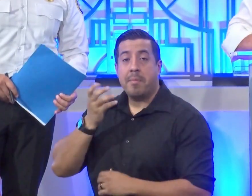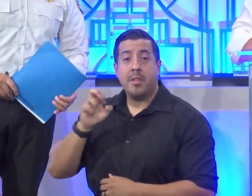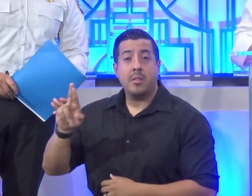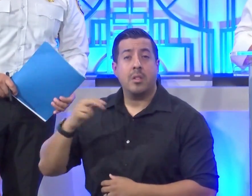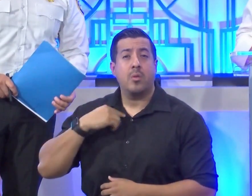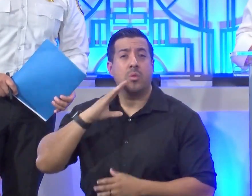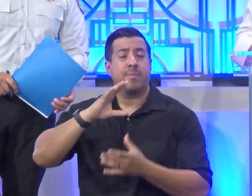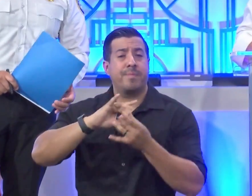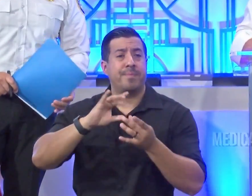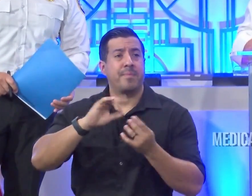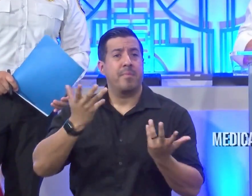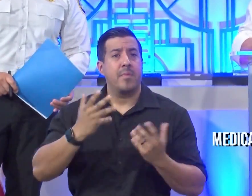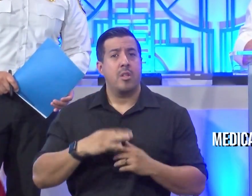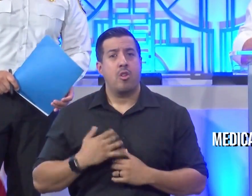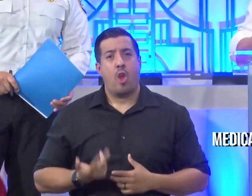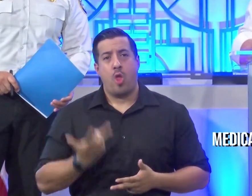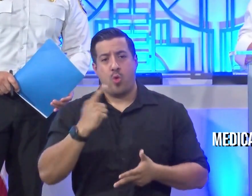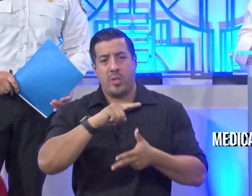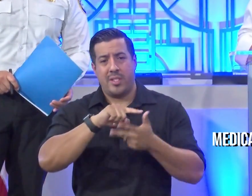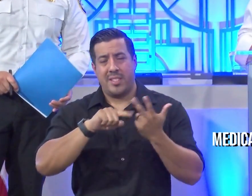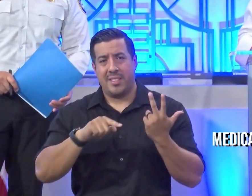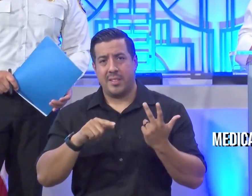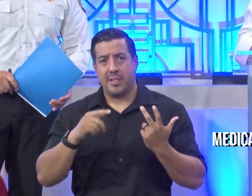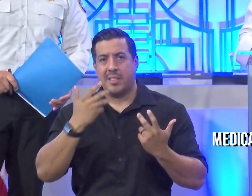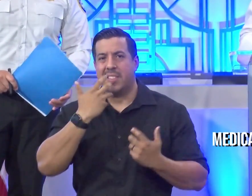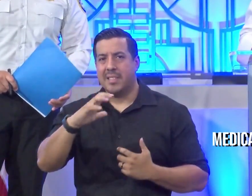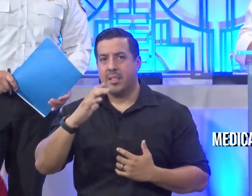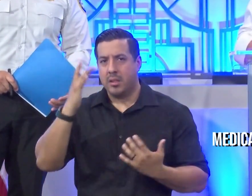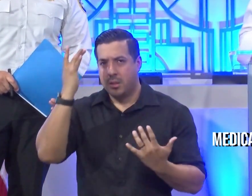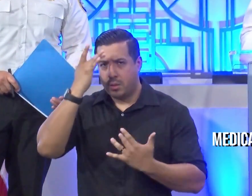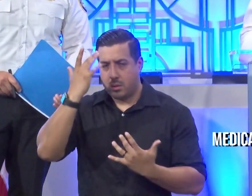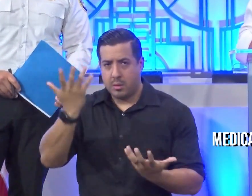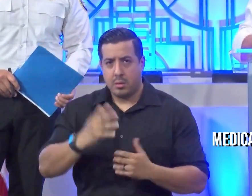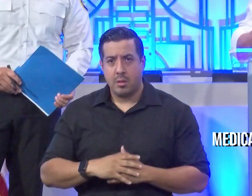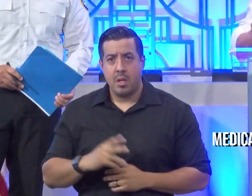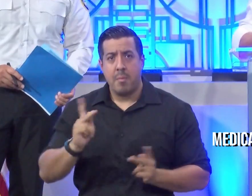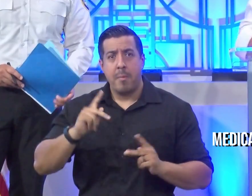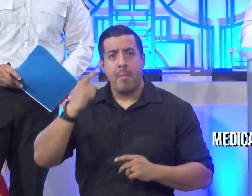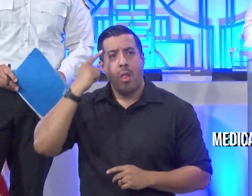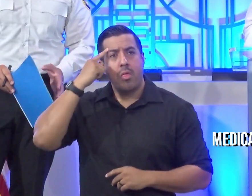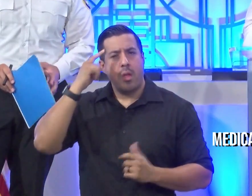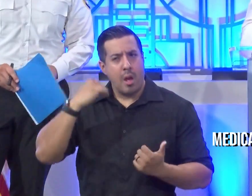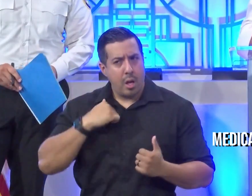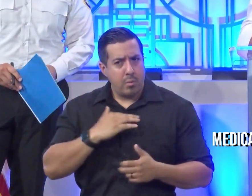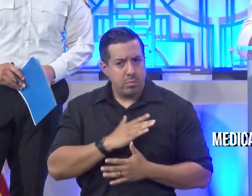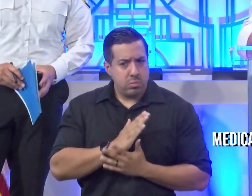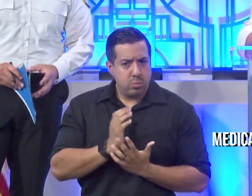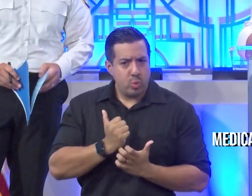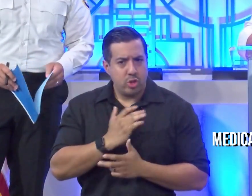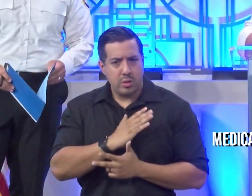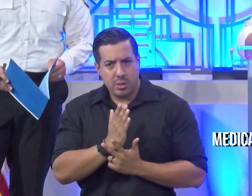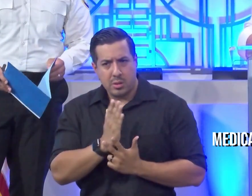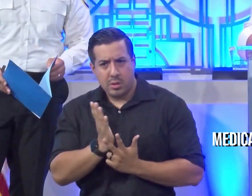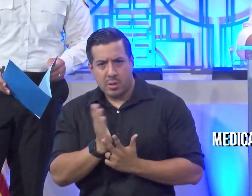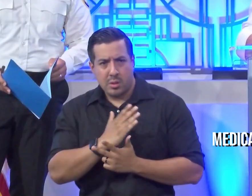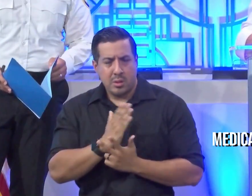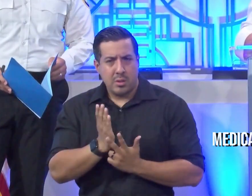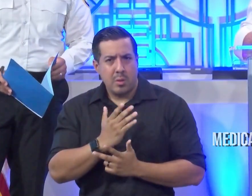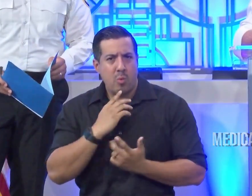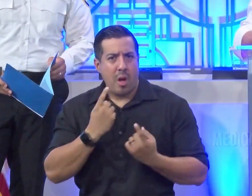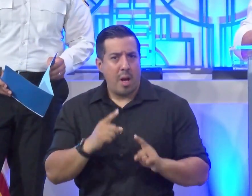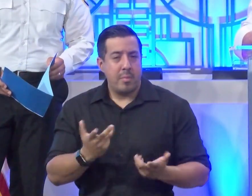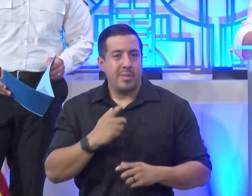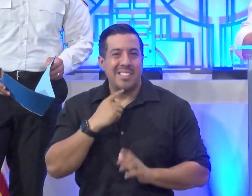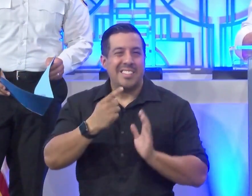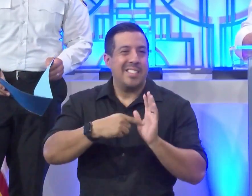I'm going to talk a little bit about the three common heat illnesses, and people often think that they are along a spectrum, that you get one and then the next and the other. That sometimes happens,